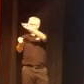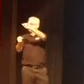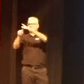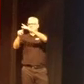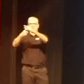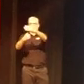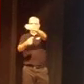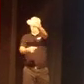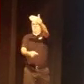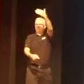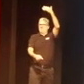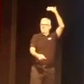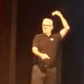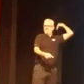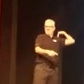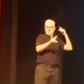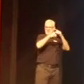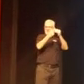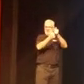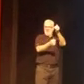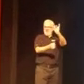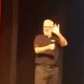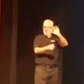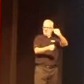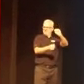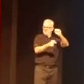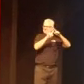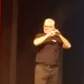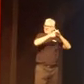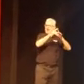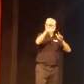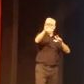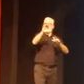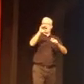started in the 1880s? No, it actually started before that, 1800s.